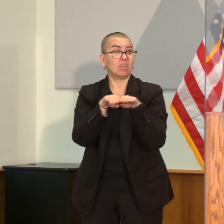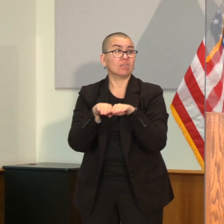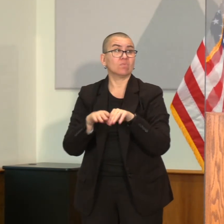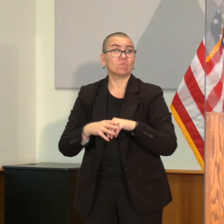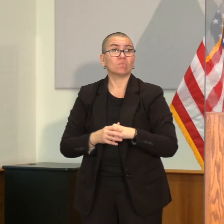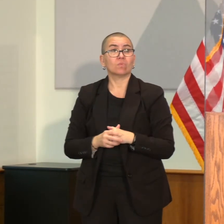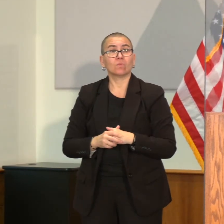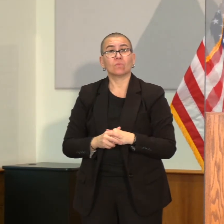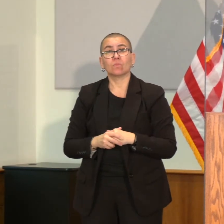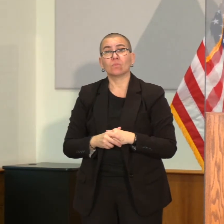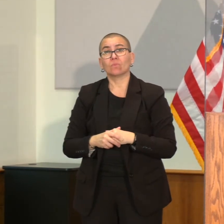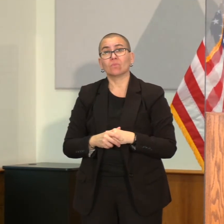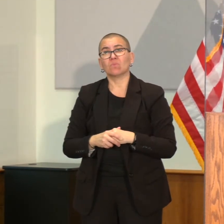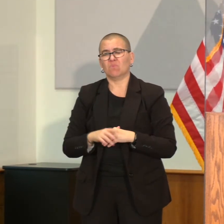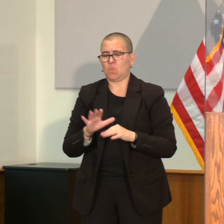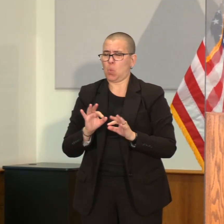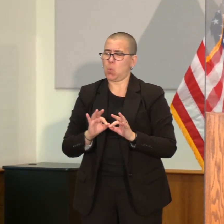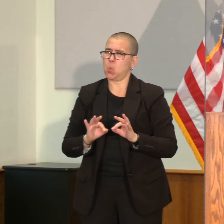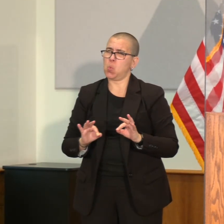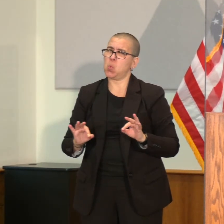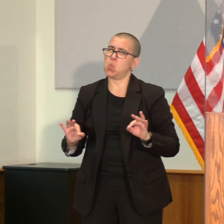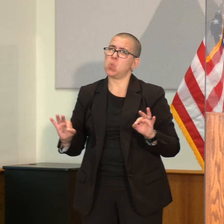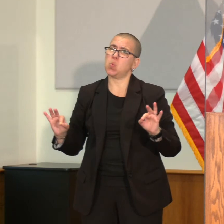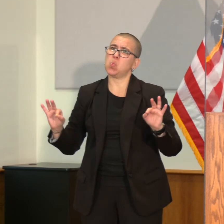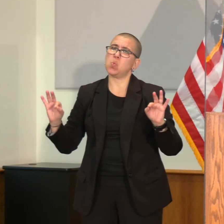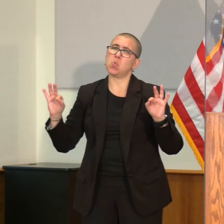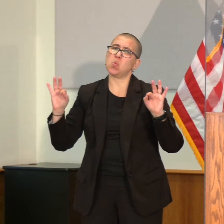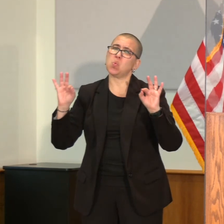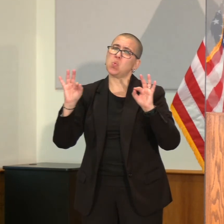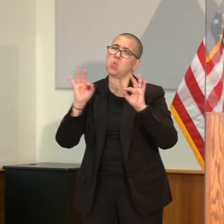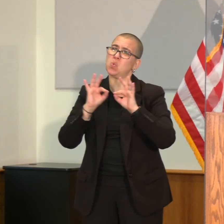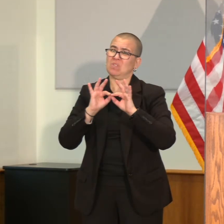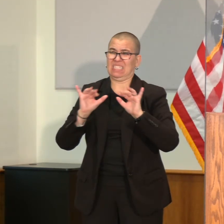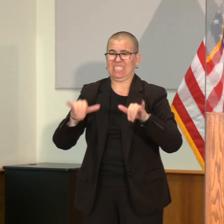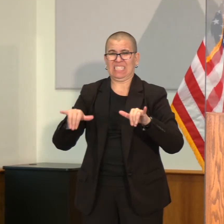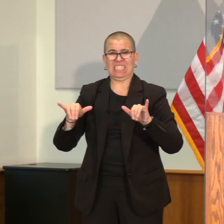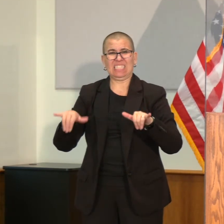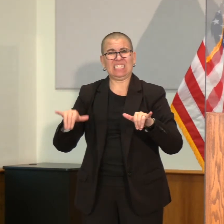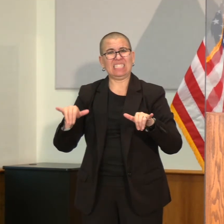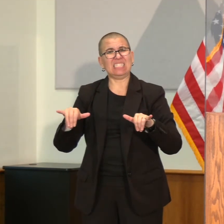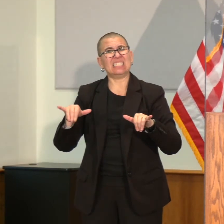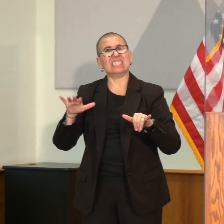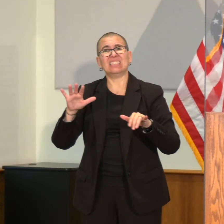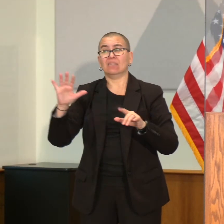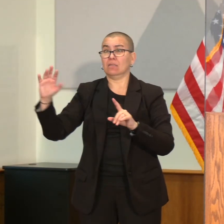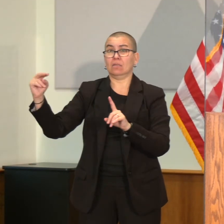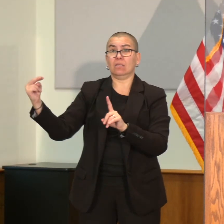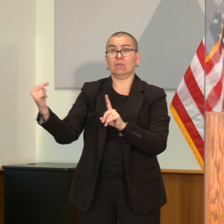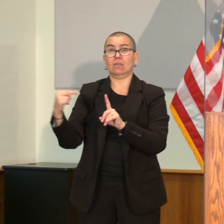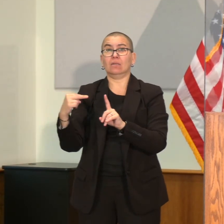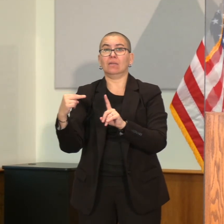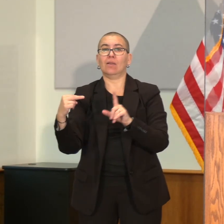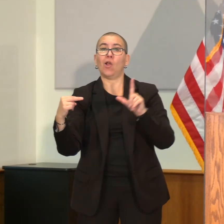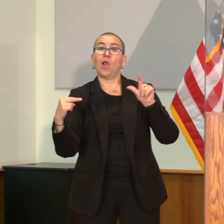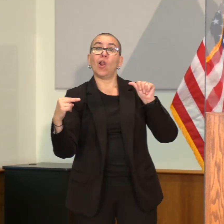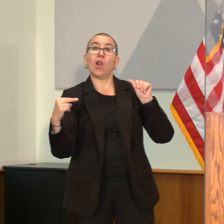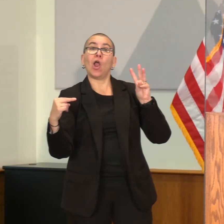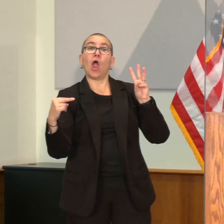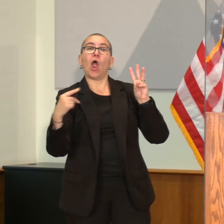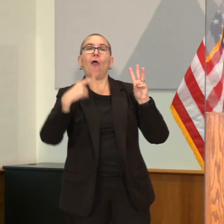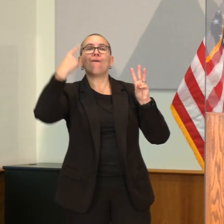But it is an important question, because I think the perception out there is that, this is we have a society that should